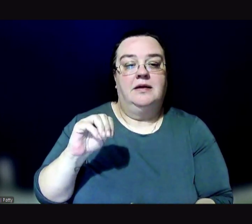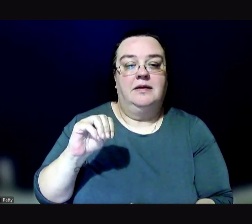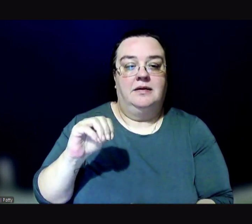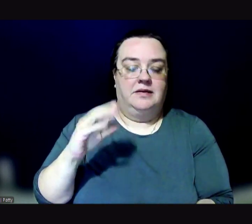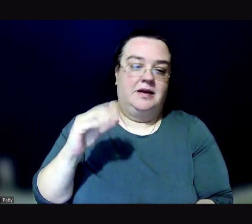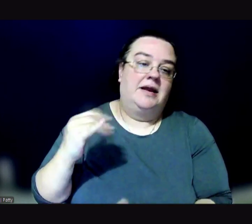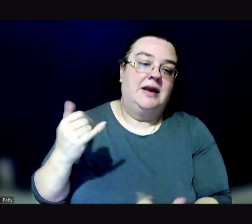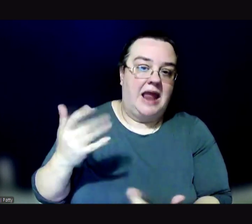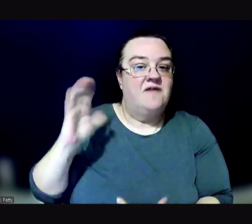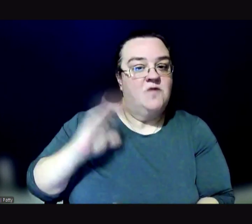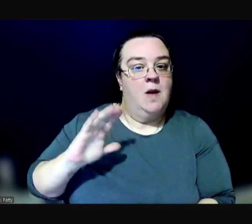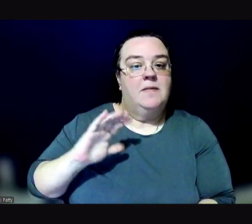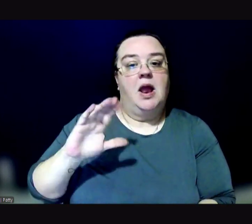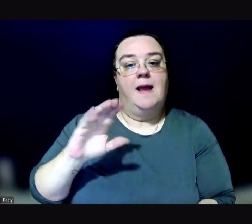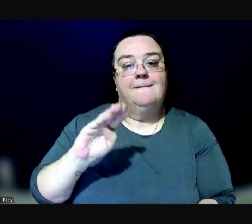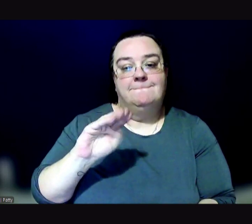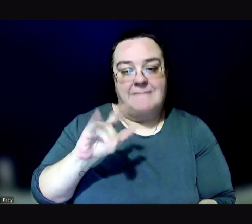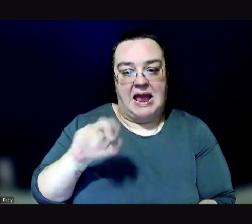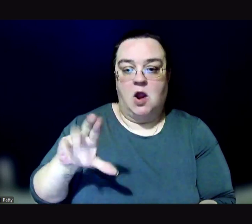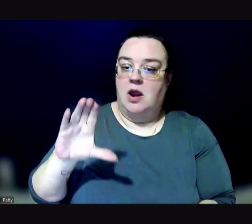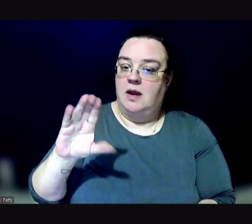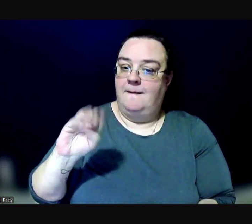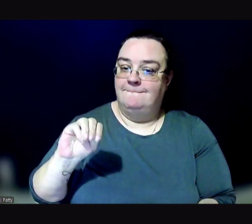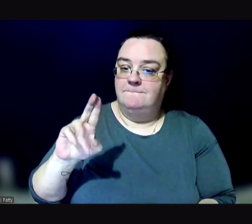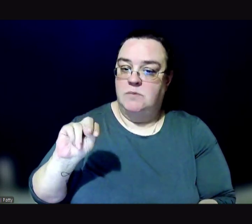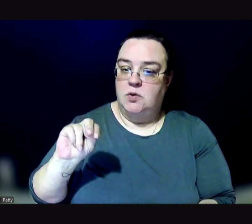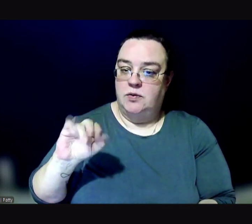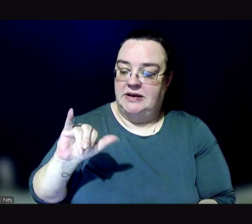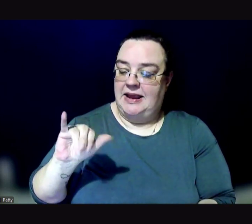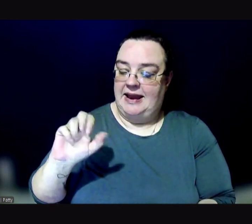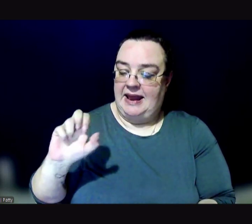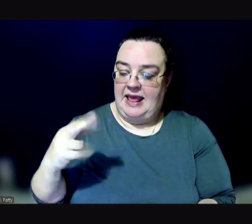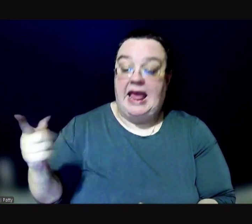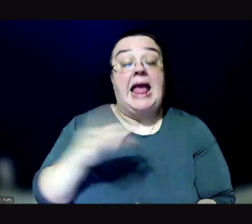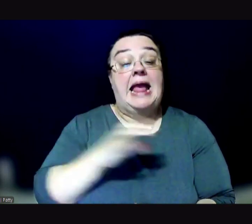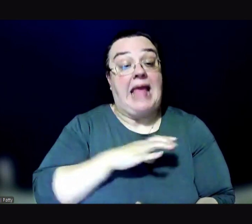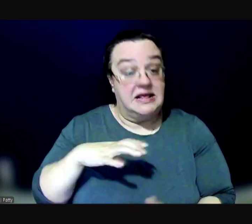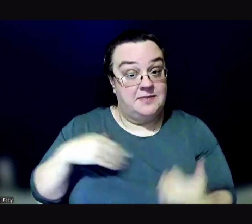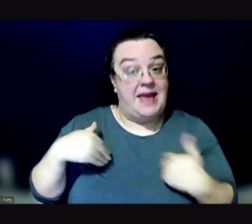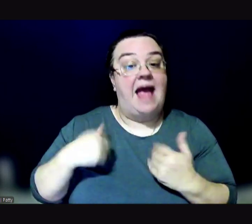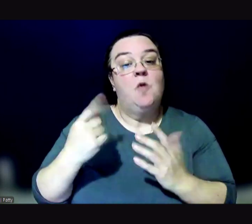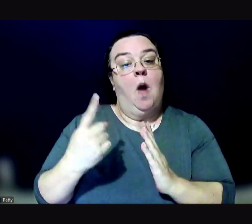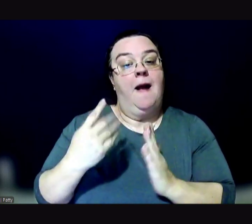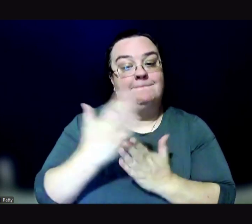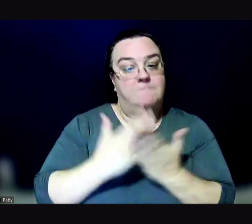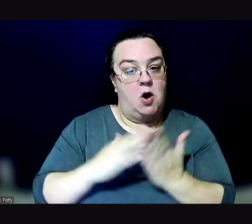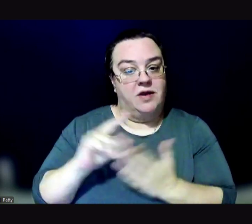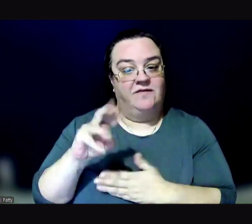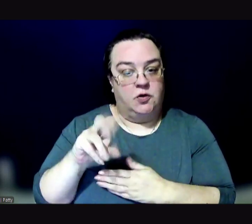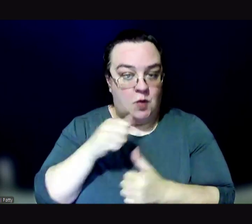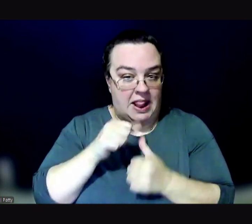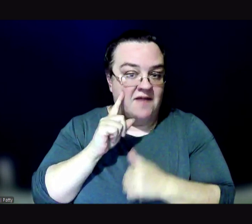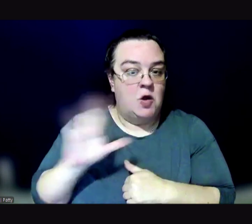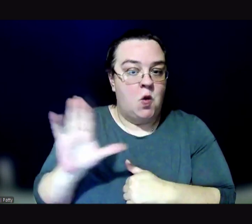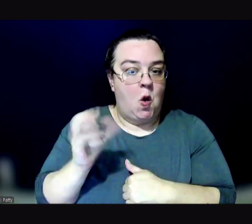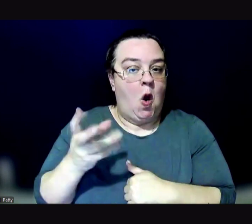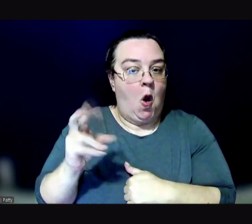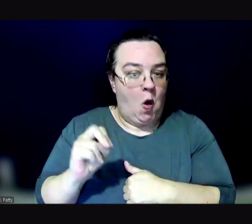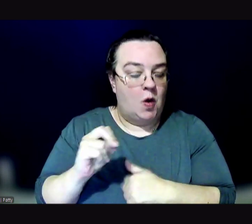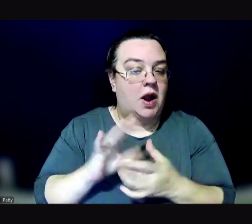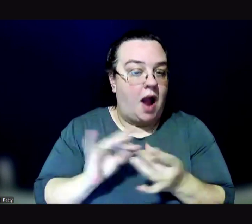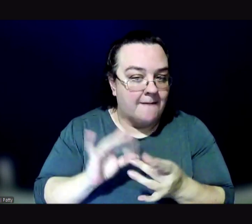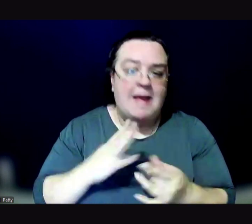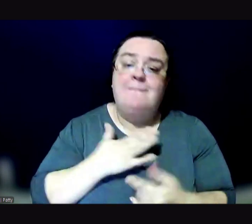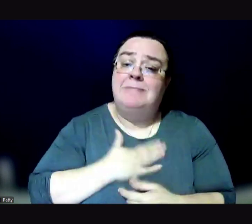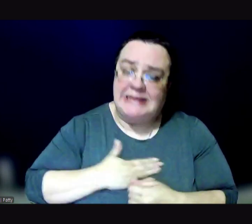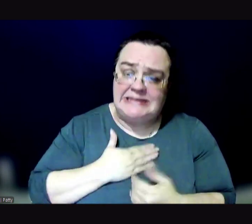former Mayor Munyene, council members have a page in the newsletter for their own comments. Please avail yourselves of that,